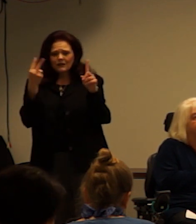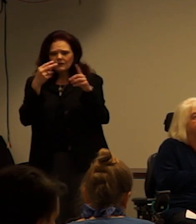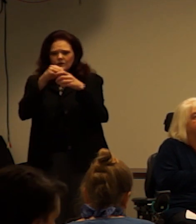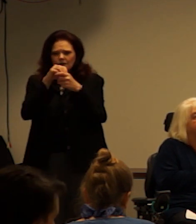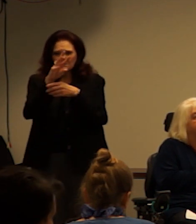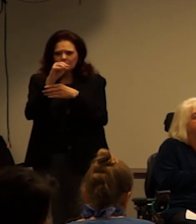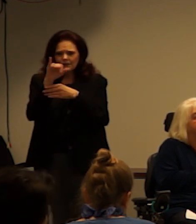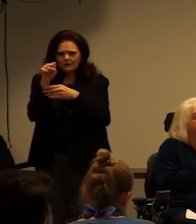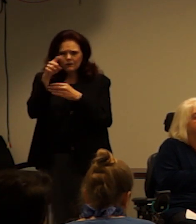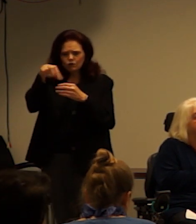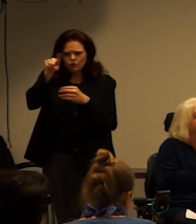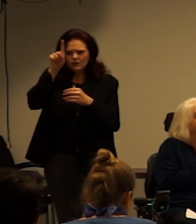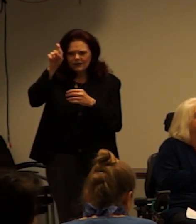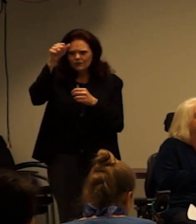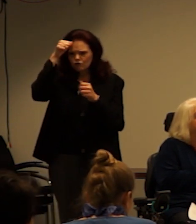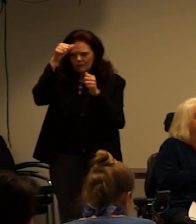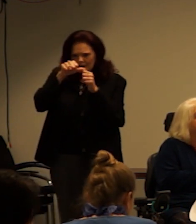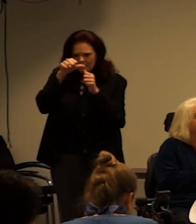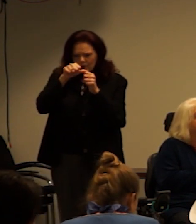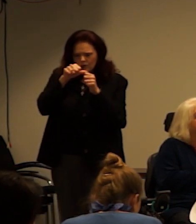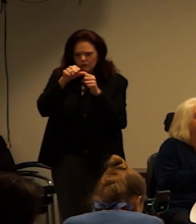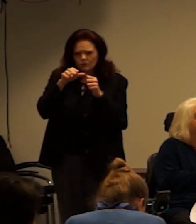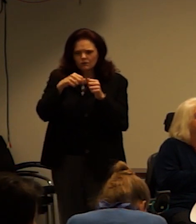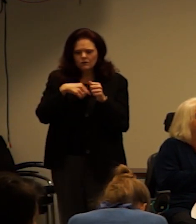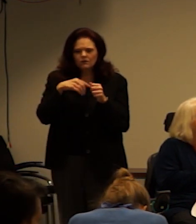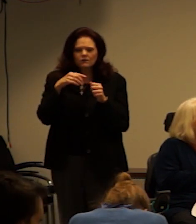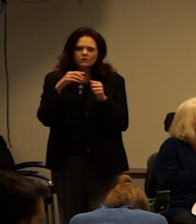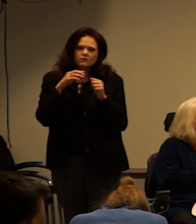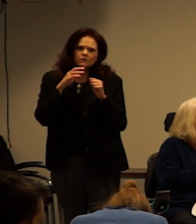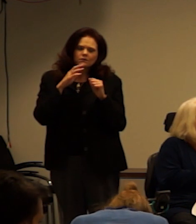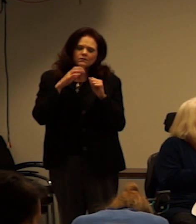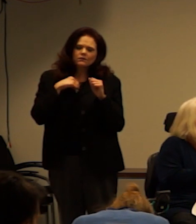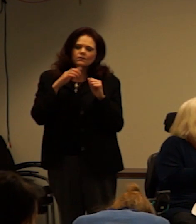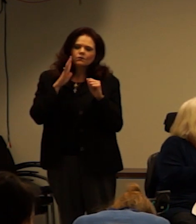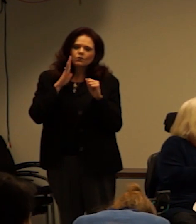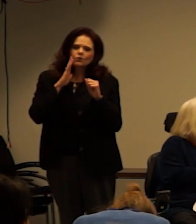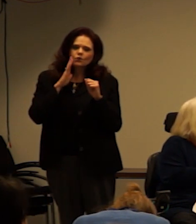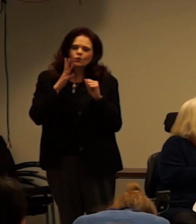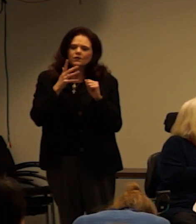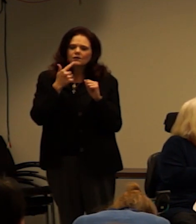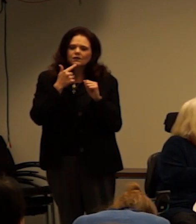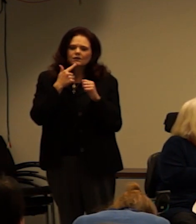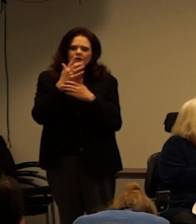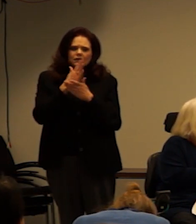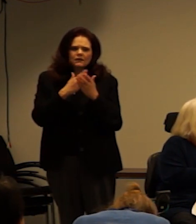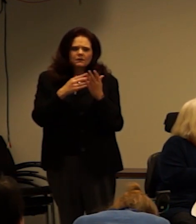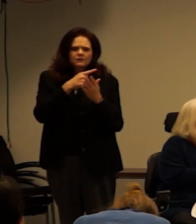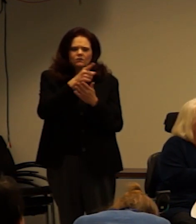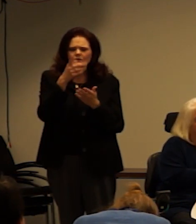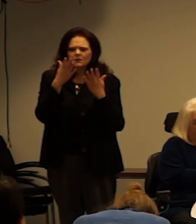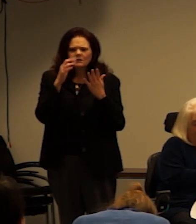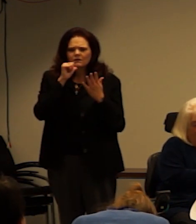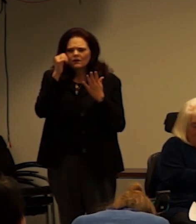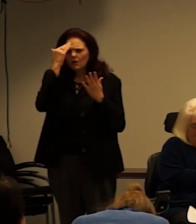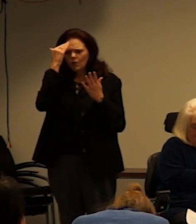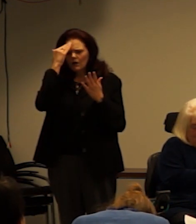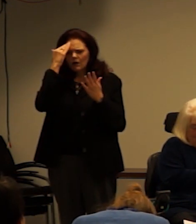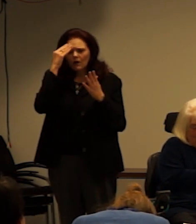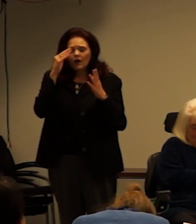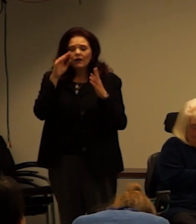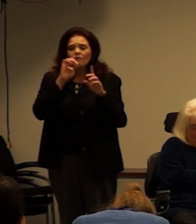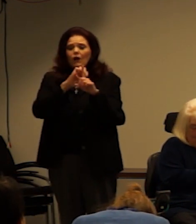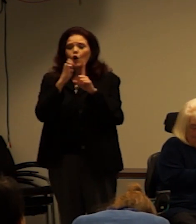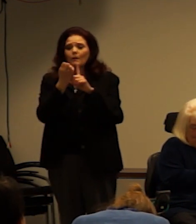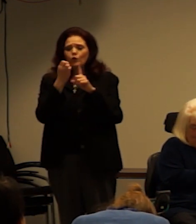y'all need to remember. And I'm going to venture to say that a lot, some of y'all aren't going to be aware of this. Environmental